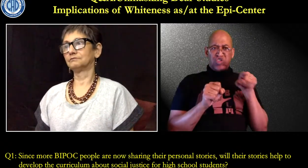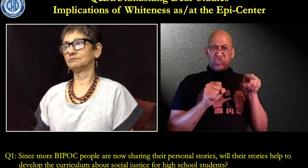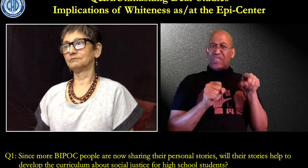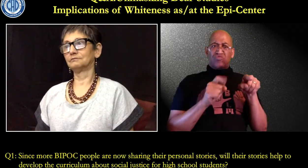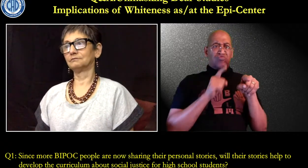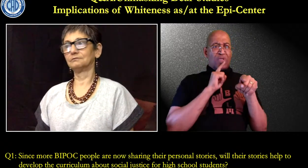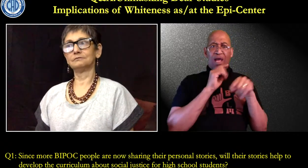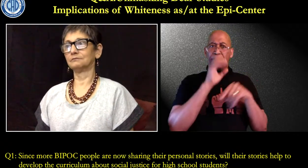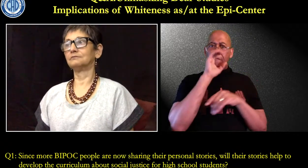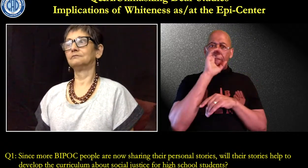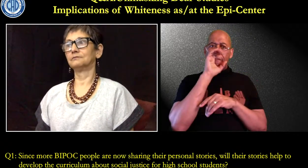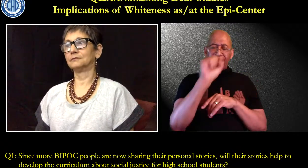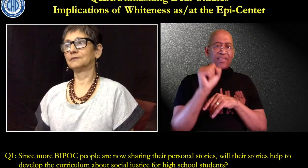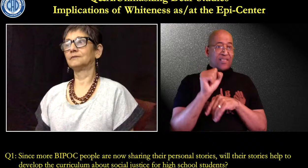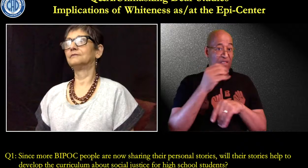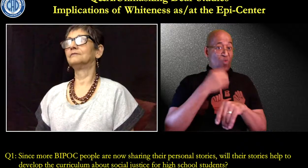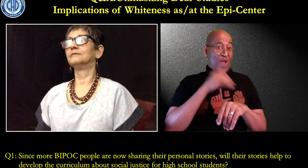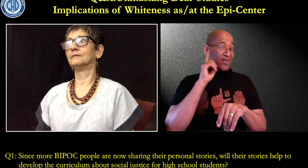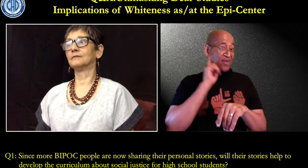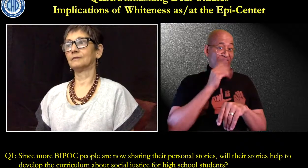Ronawee.